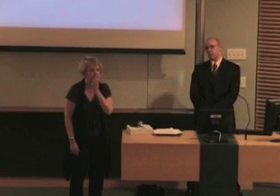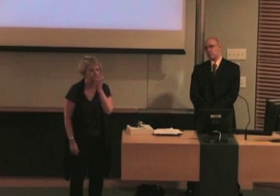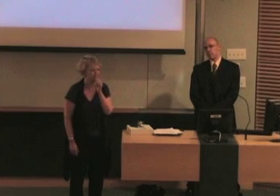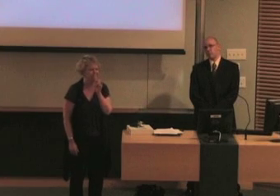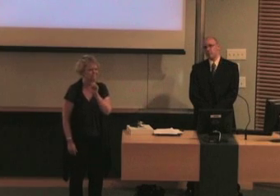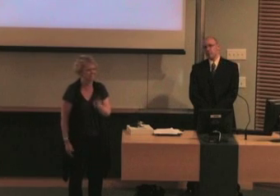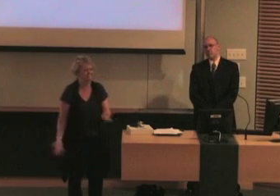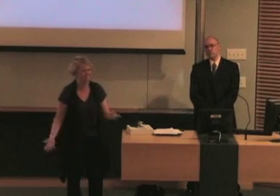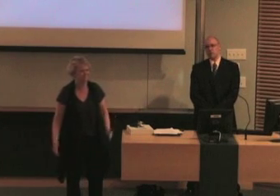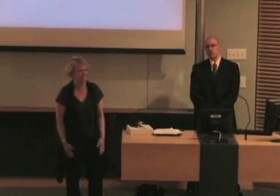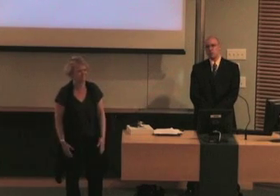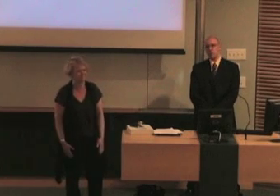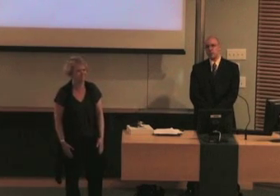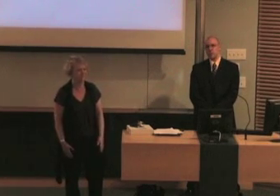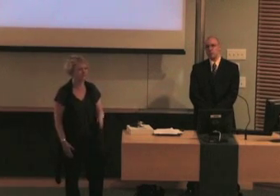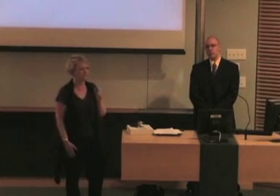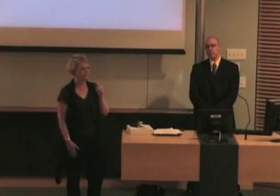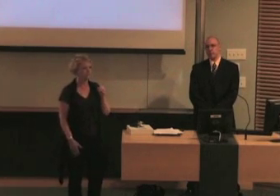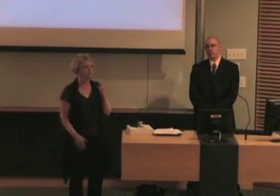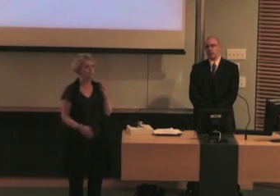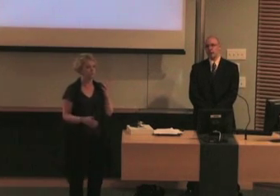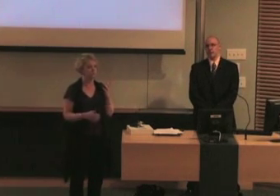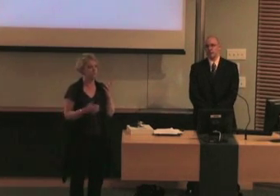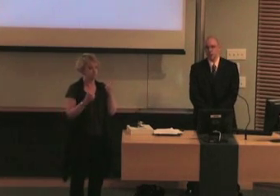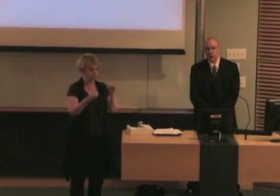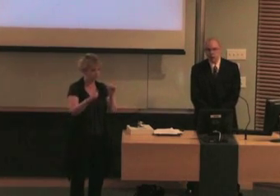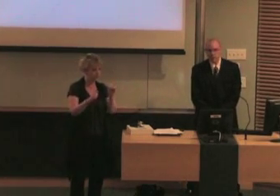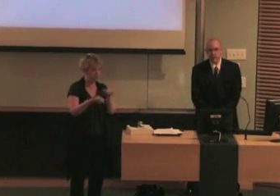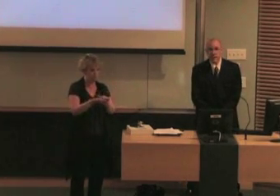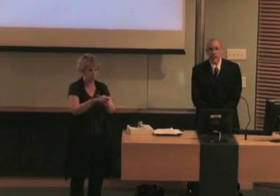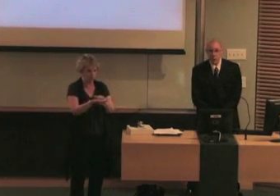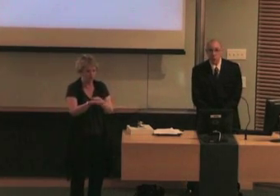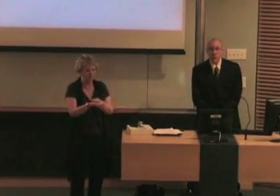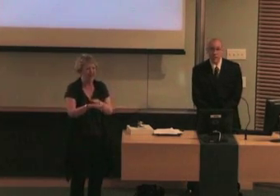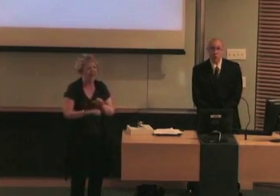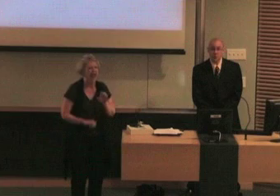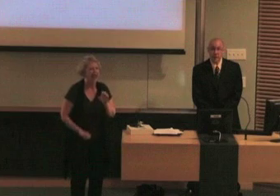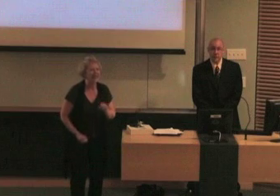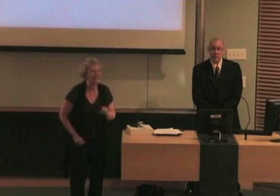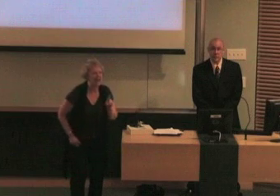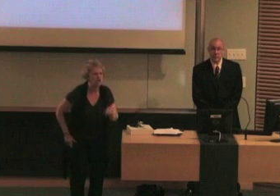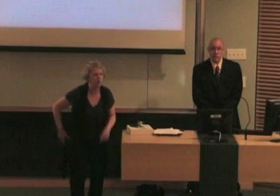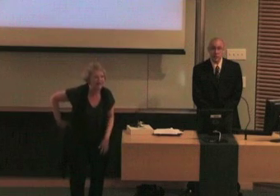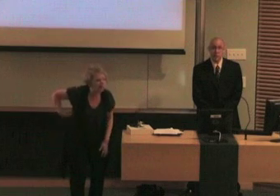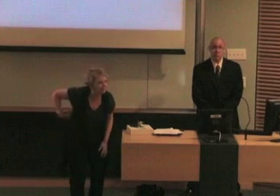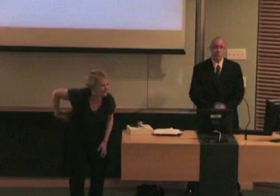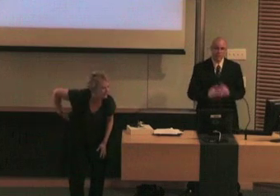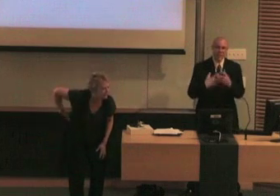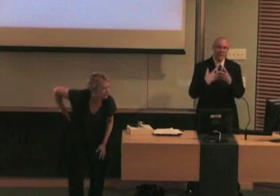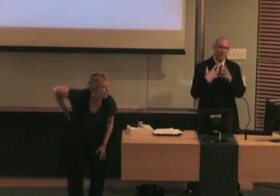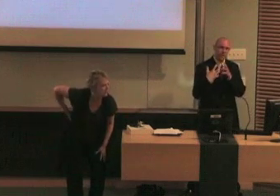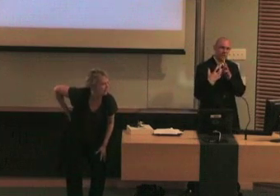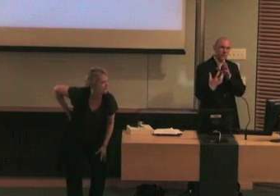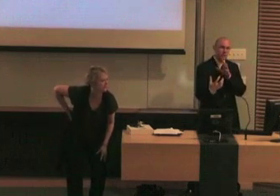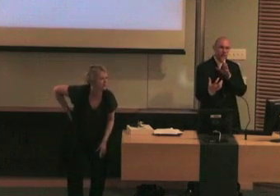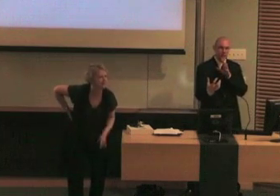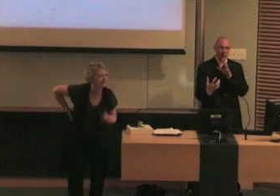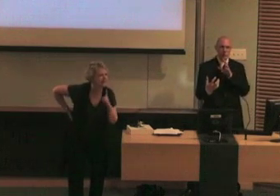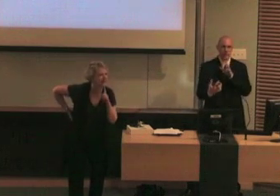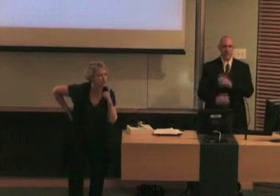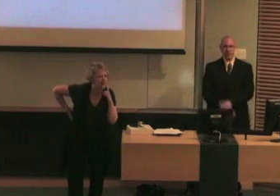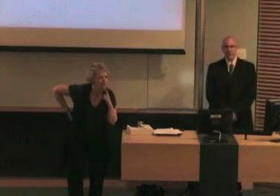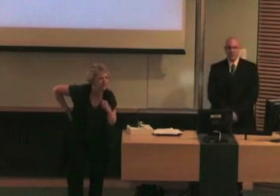That's not true. So when you basically try to slow down and say, can you hear me? And you kind of speak